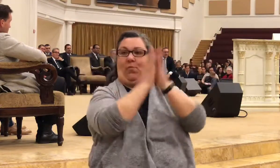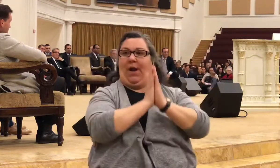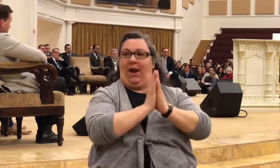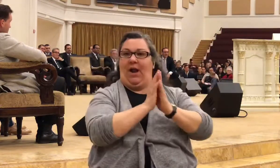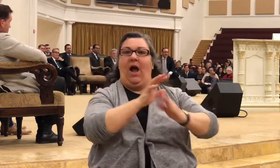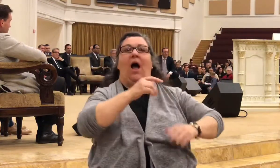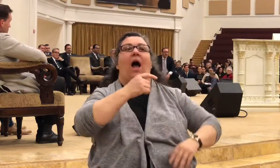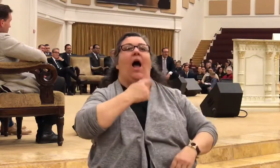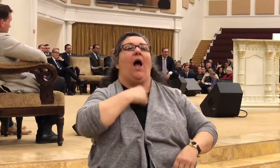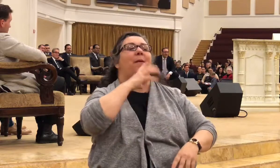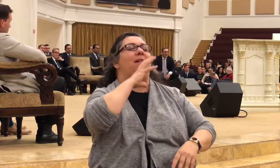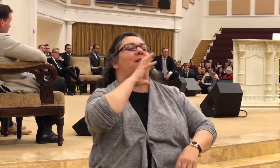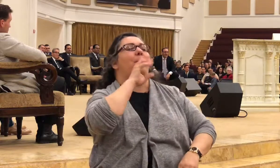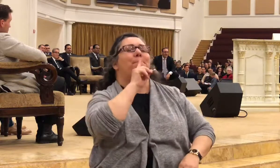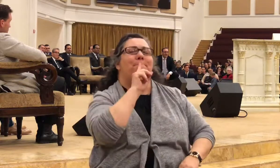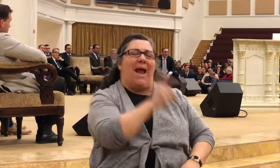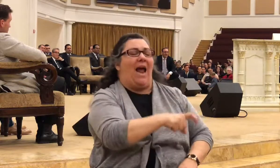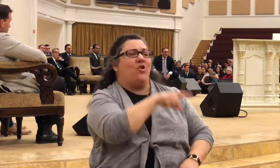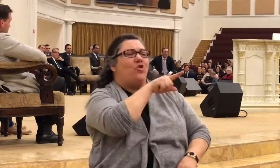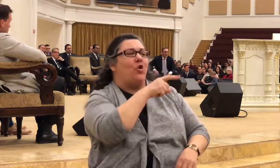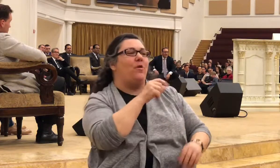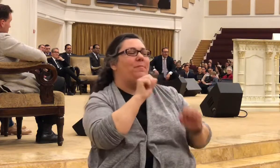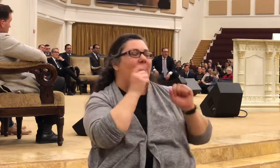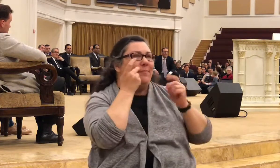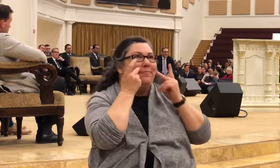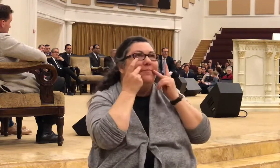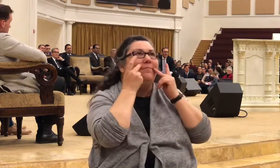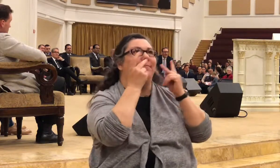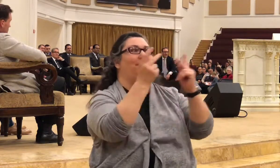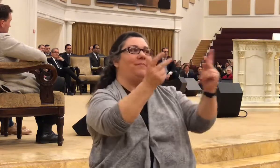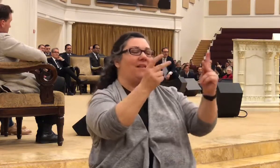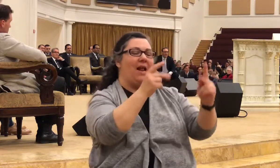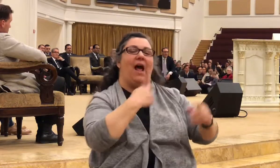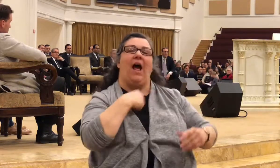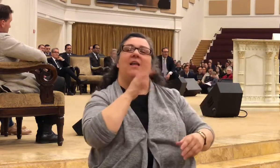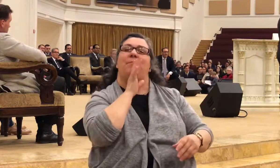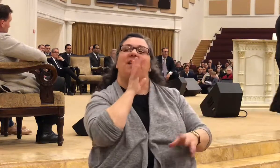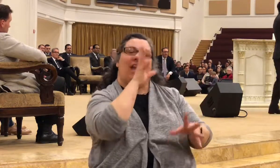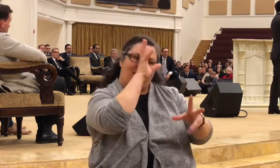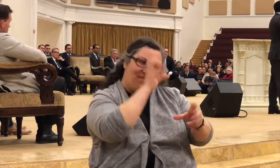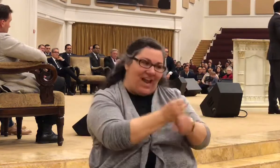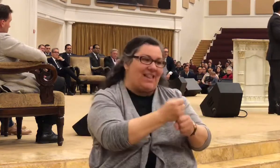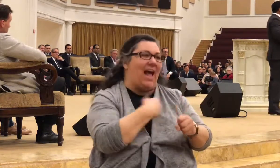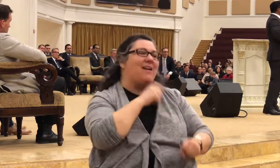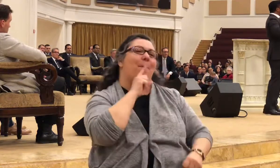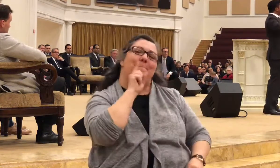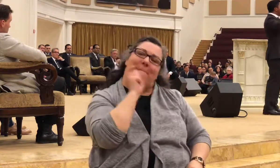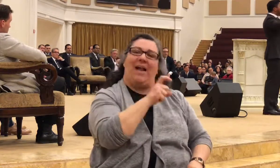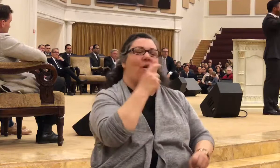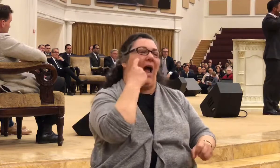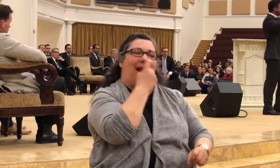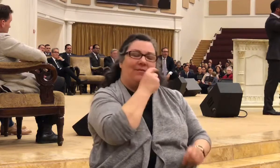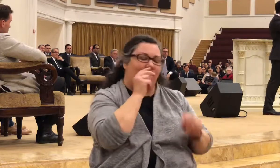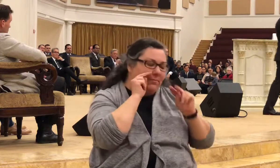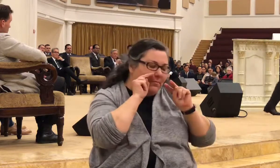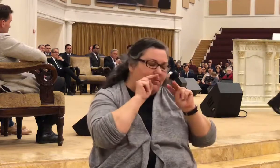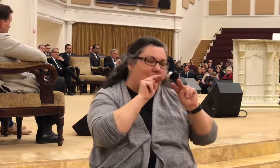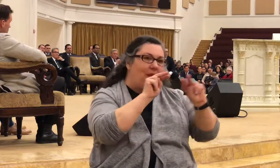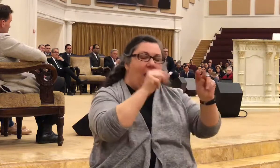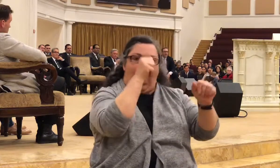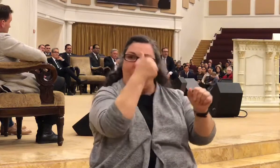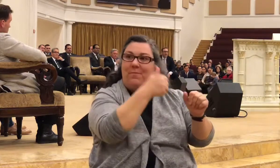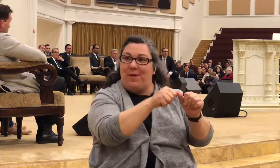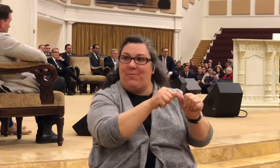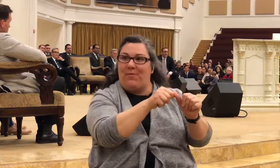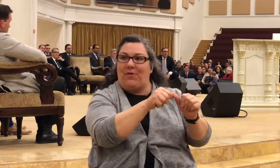And I began to command her to see in the name of Jesus and speak faith and command her eyes to see. And the next moment, I remember she looked at me. I